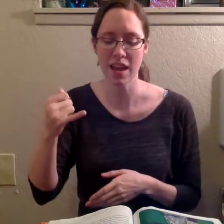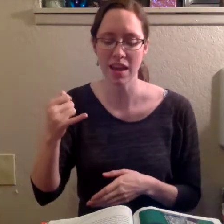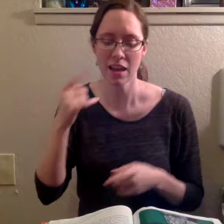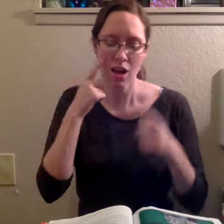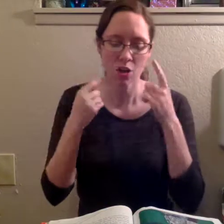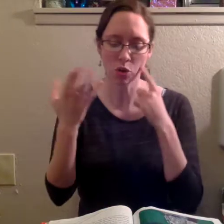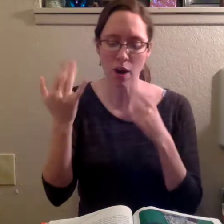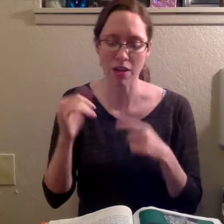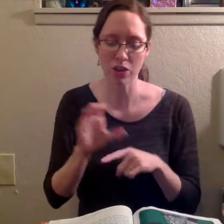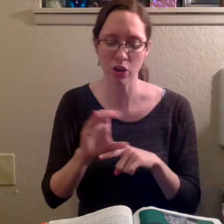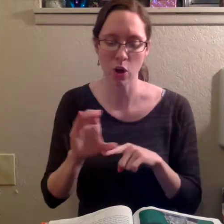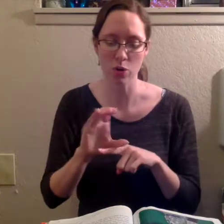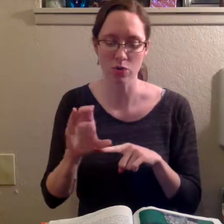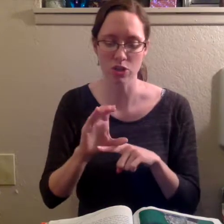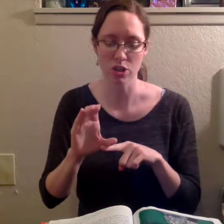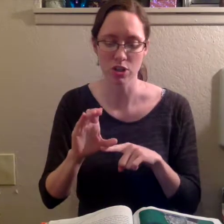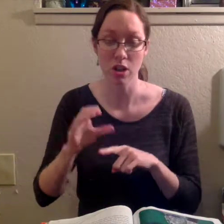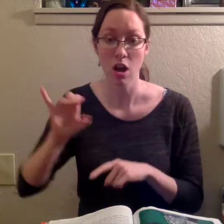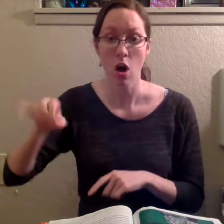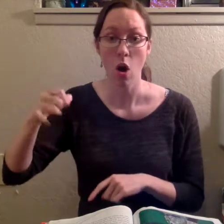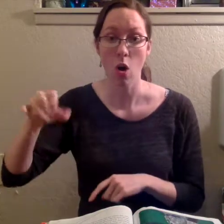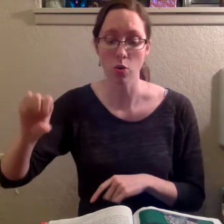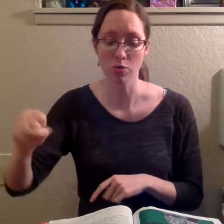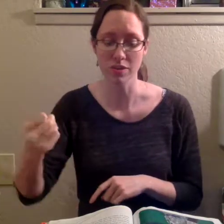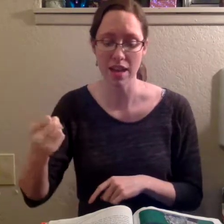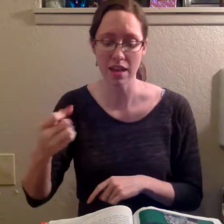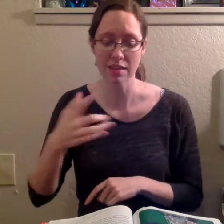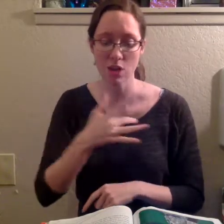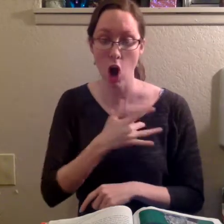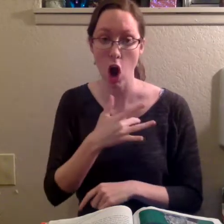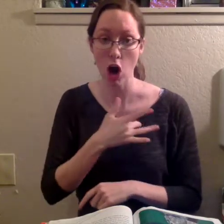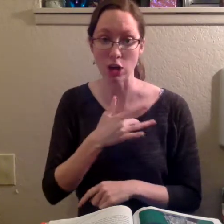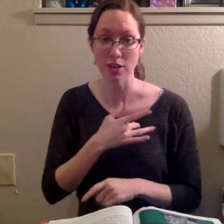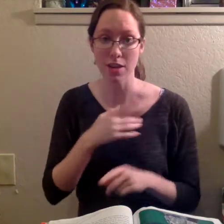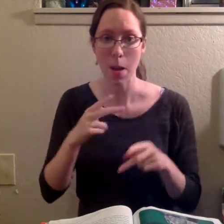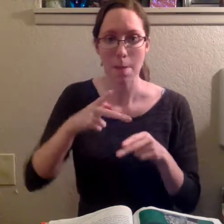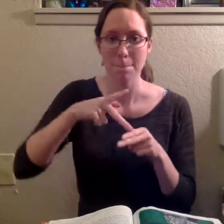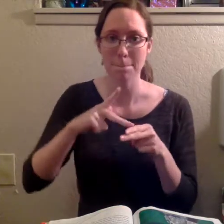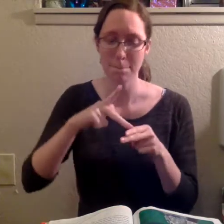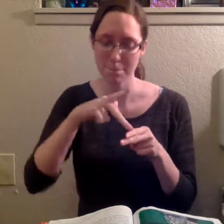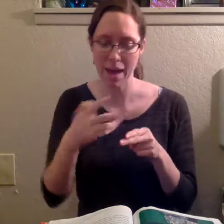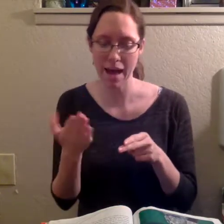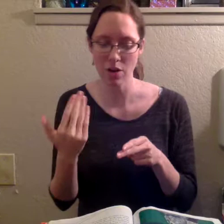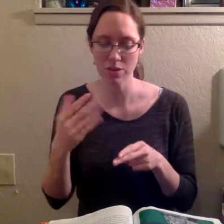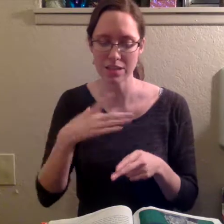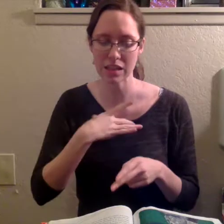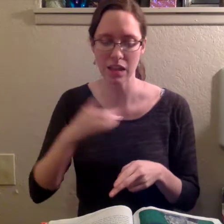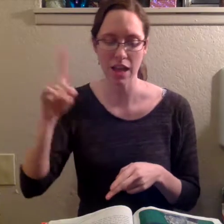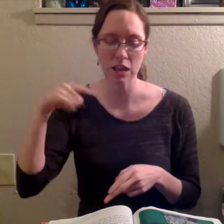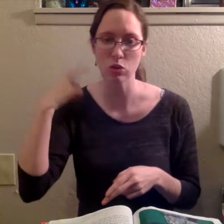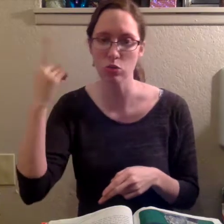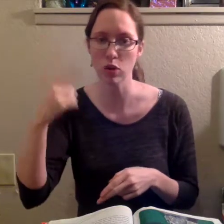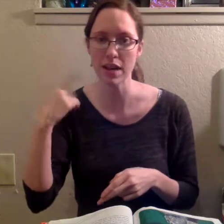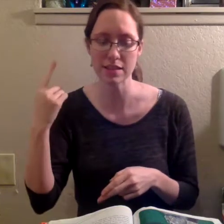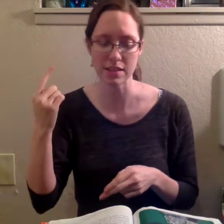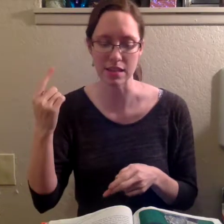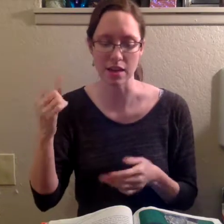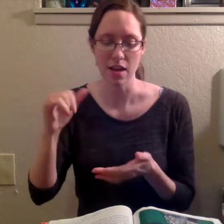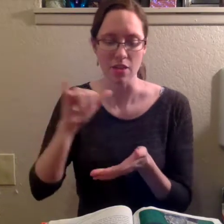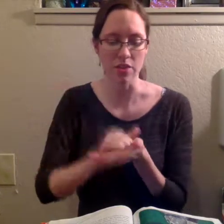Jose!" cried the coach. Jose's heart pounded like crazy.